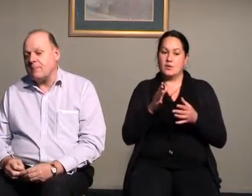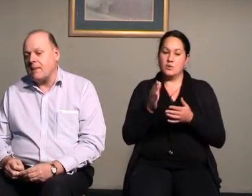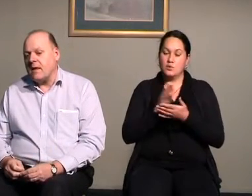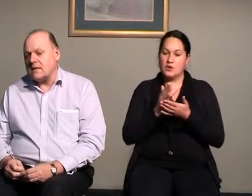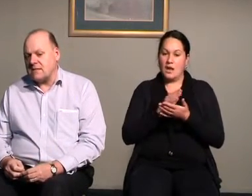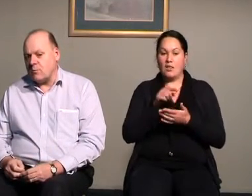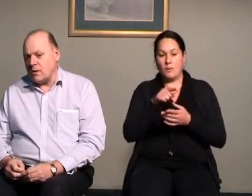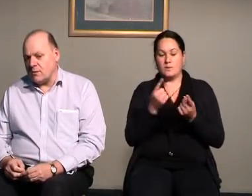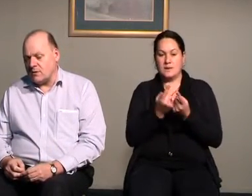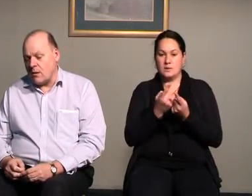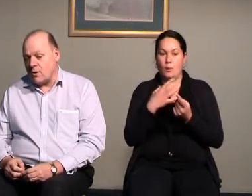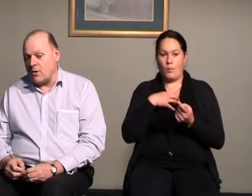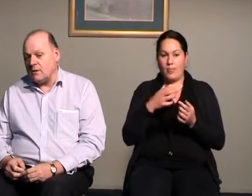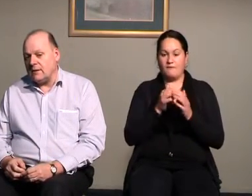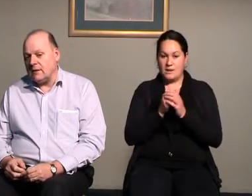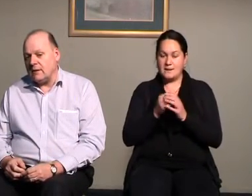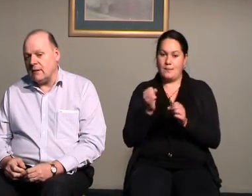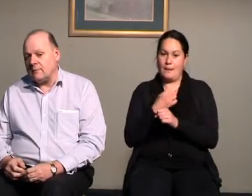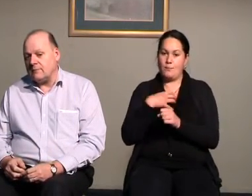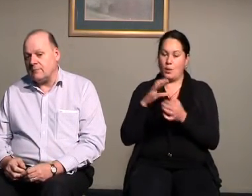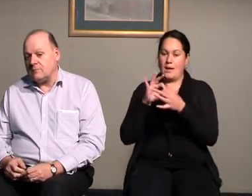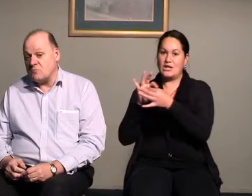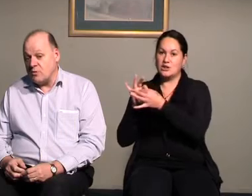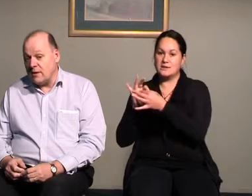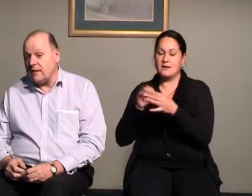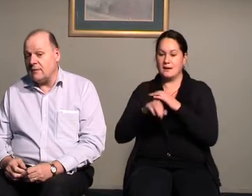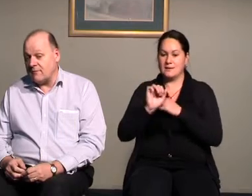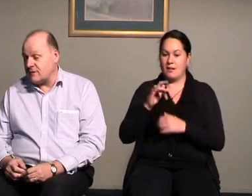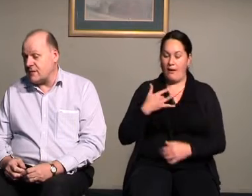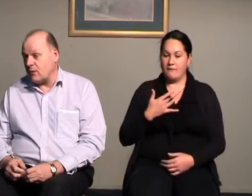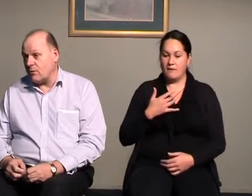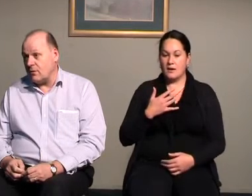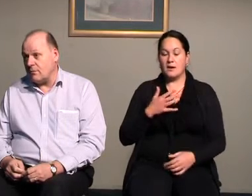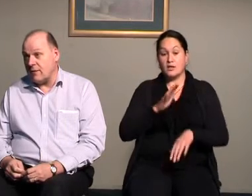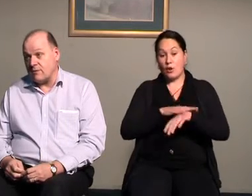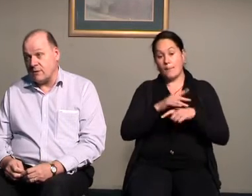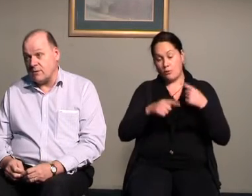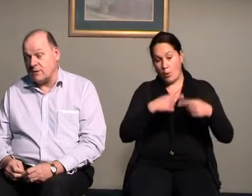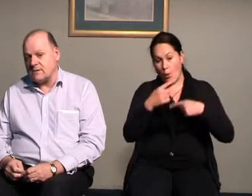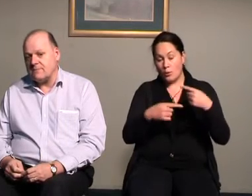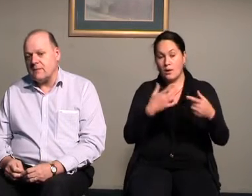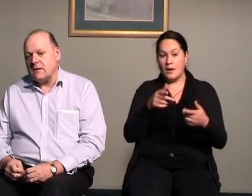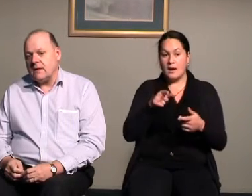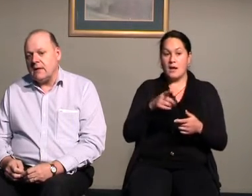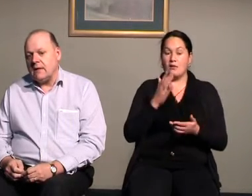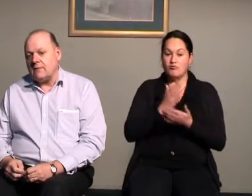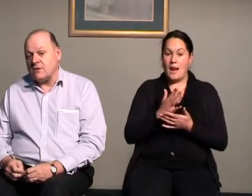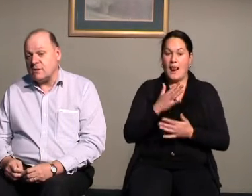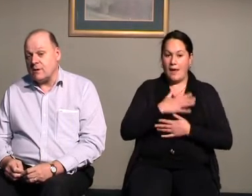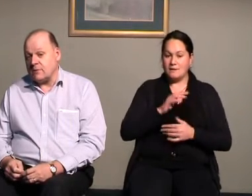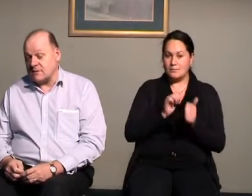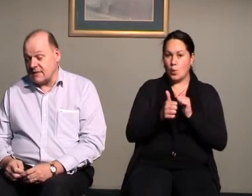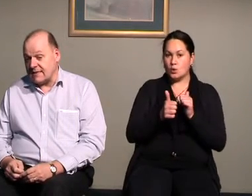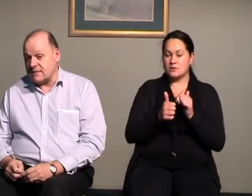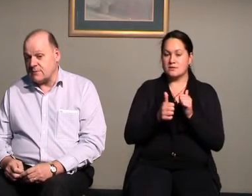life. As time went on, he really loved his Taekwondo, became very good at it. He